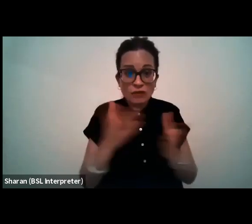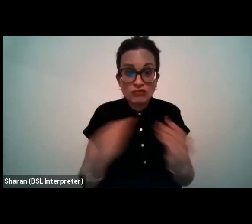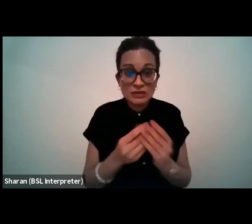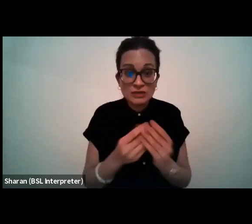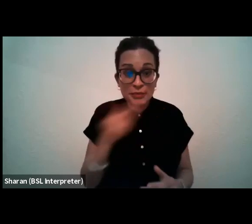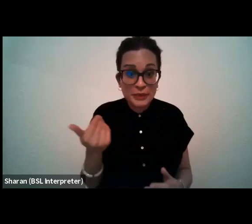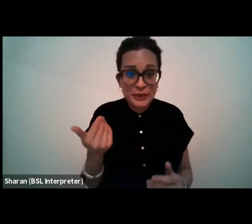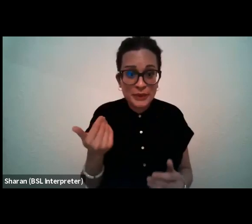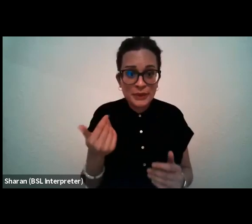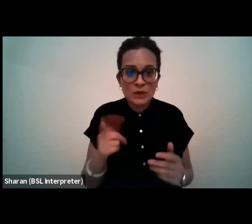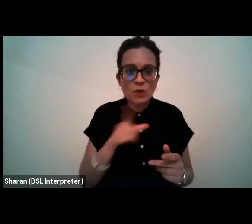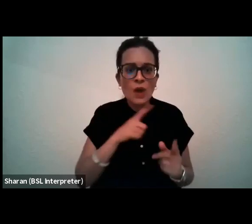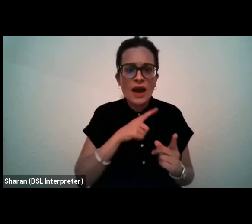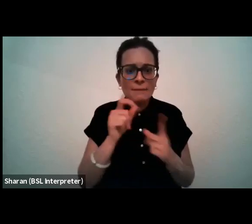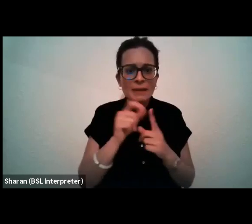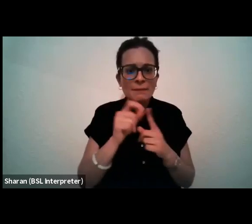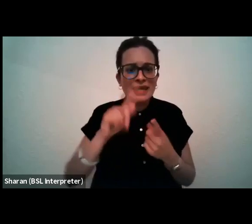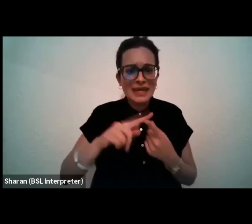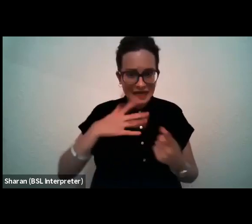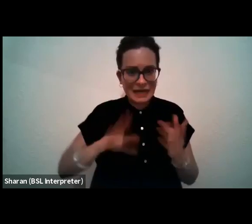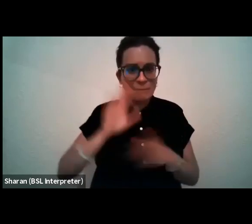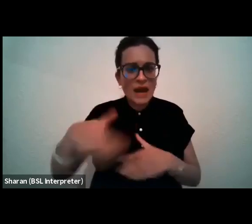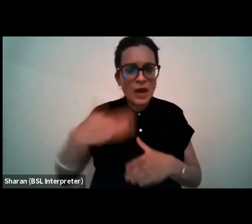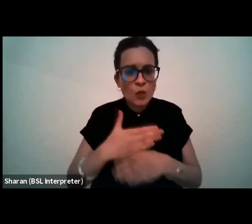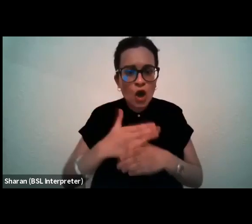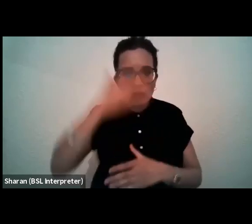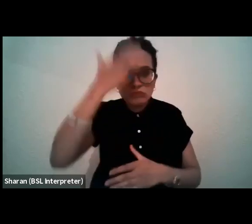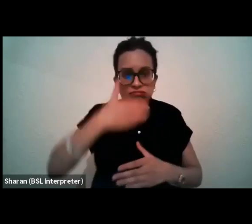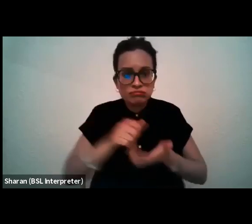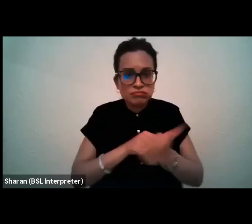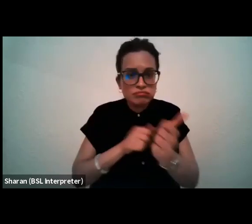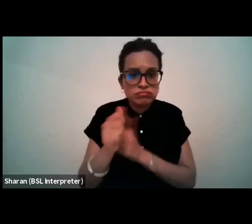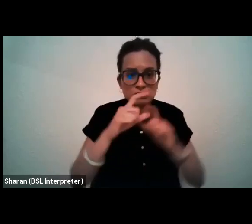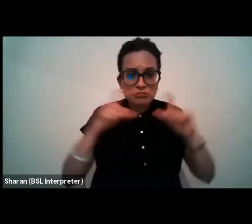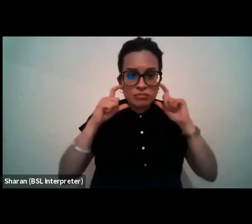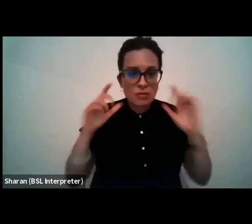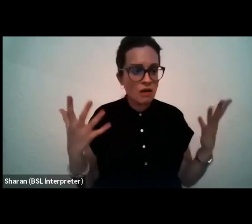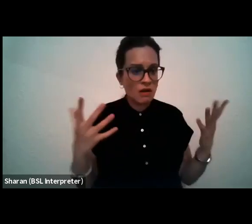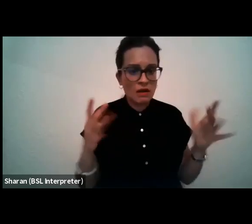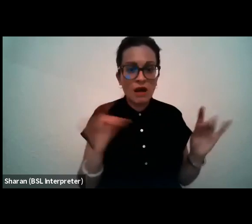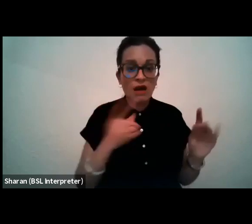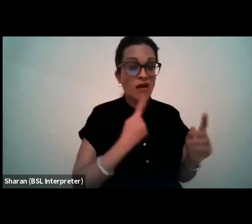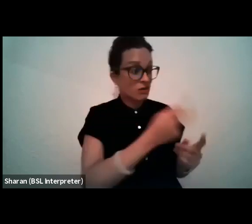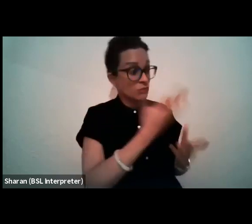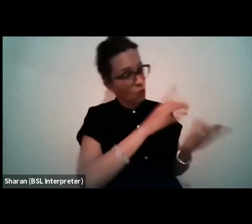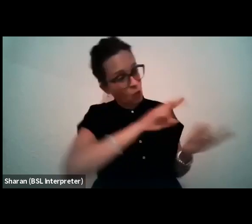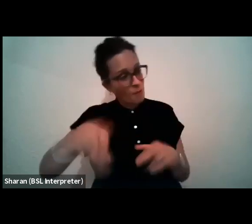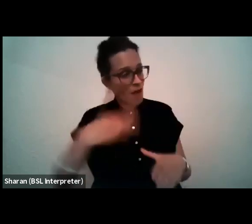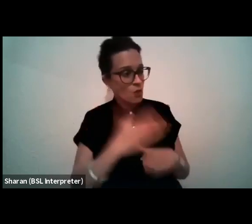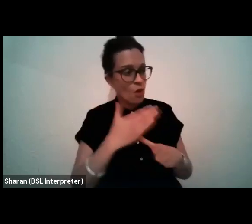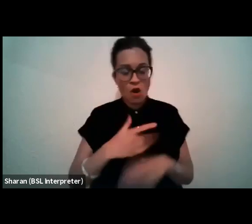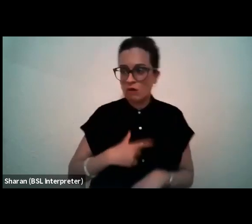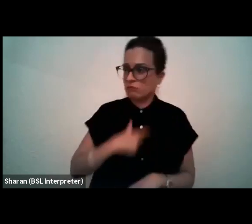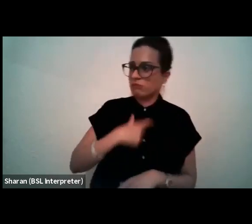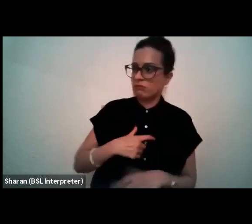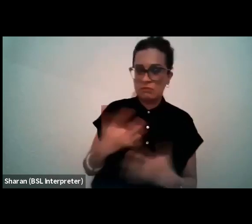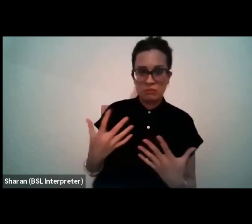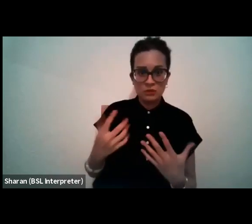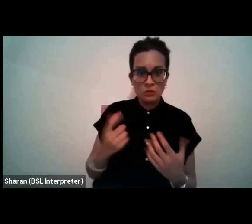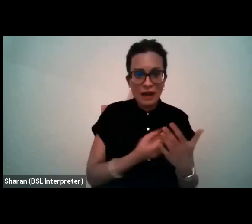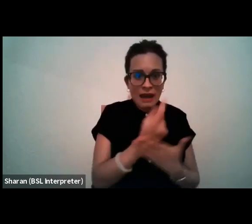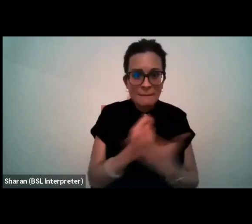additional PPE for people that had to go back to work. They're just told, go back to work. And with all of that happening, we can see this will only